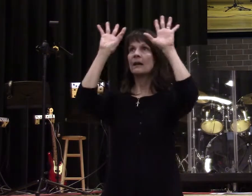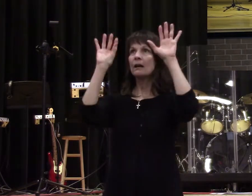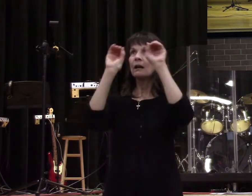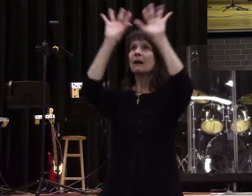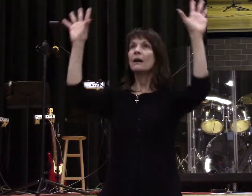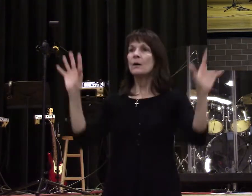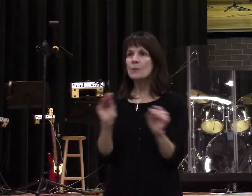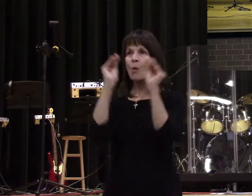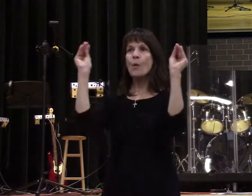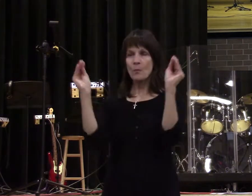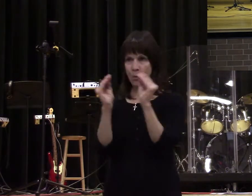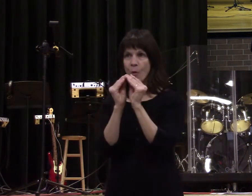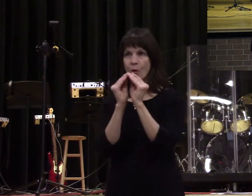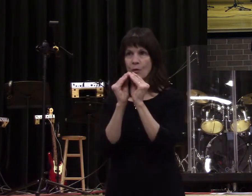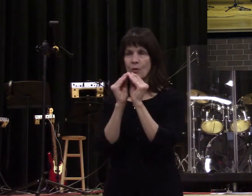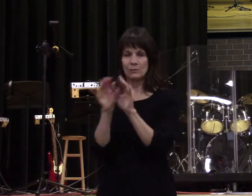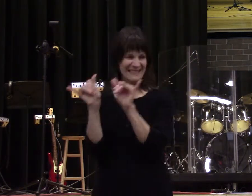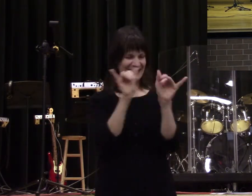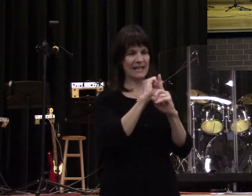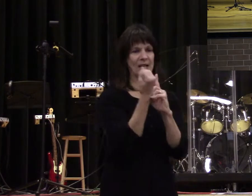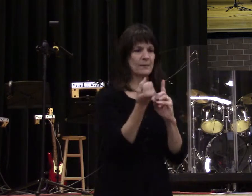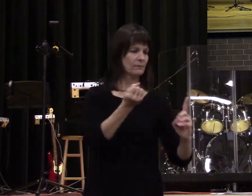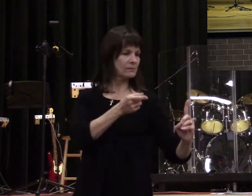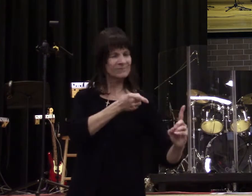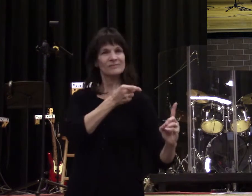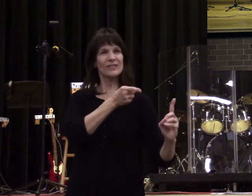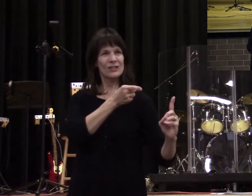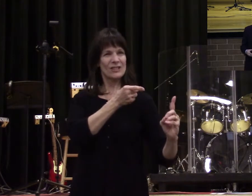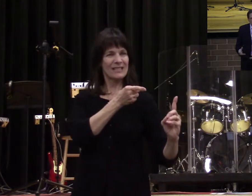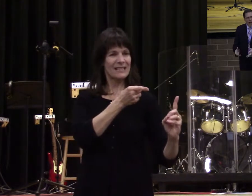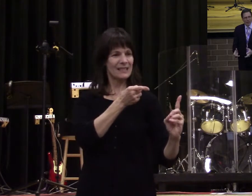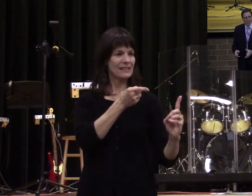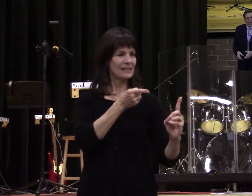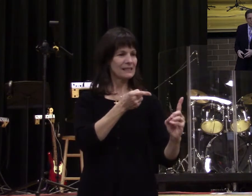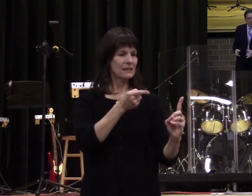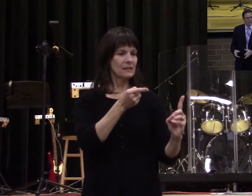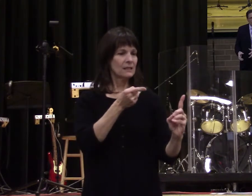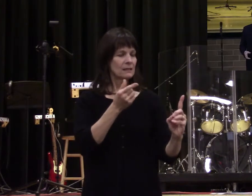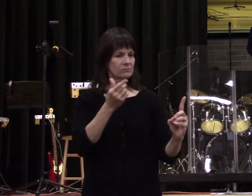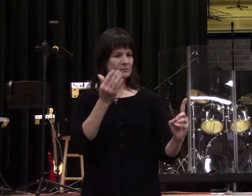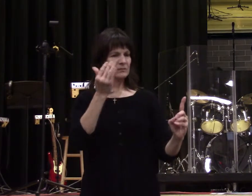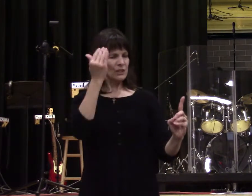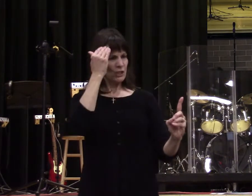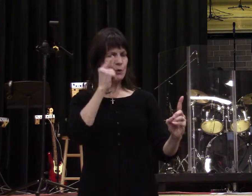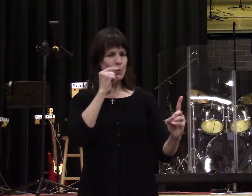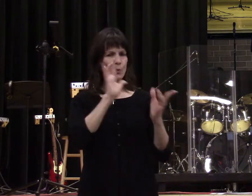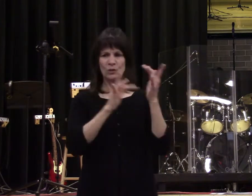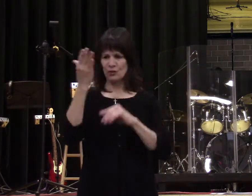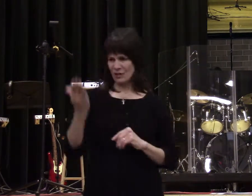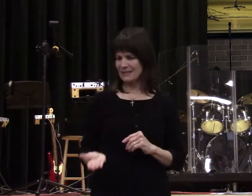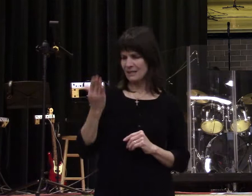was the Messiah, that he was the Christ, that he was the Savior. But the revelation of who God is, the revelation of who Jesus